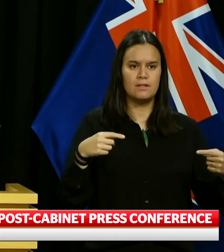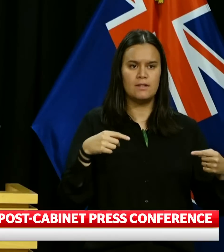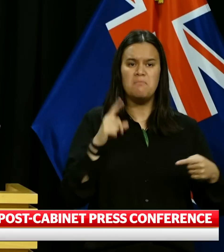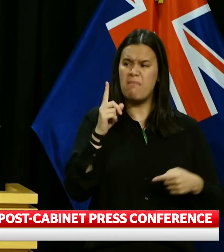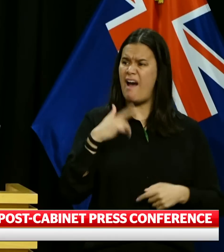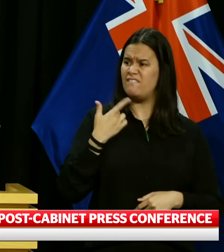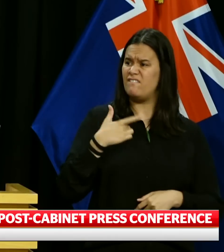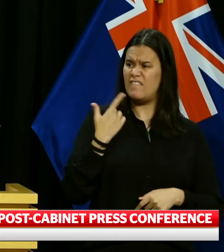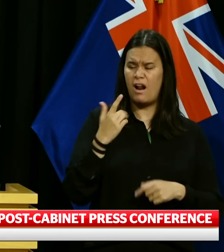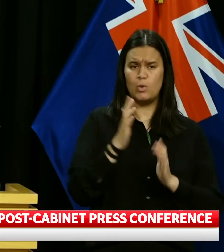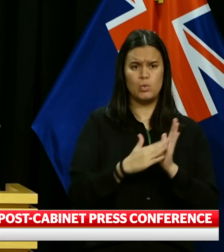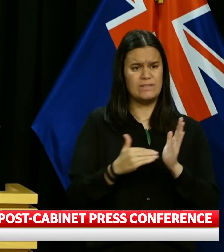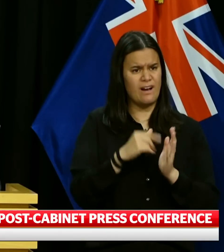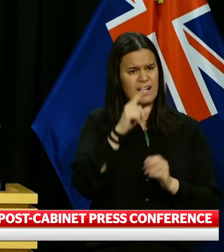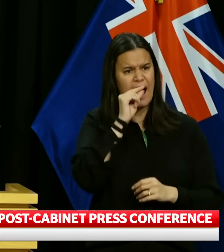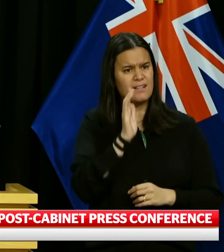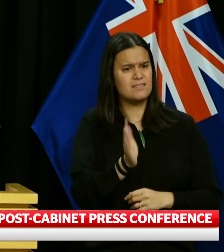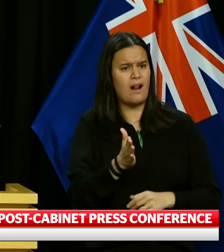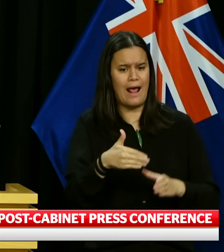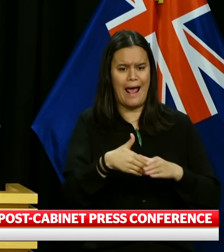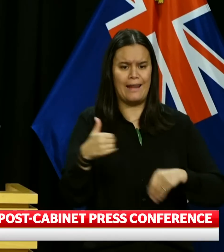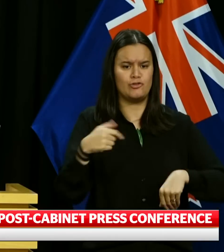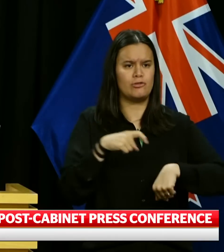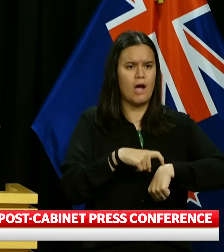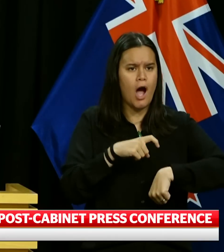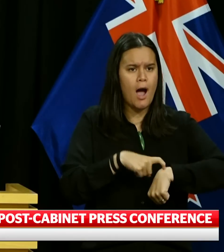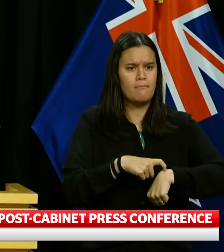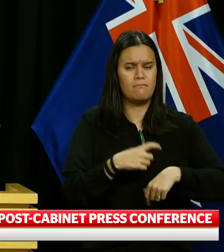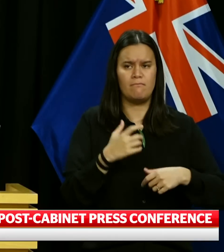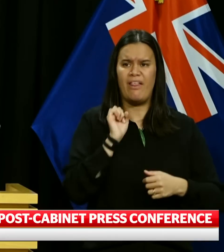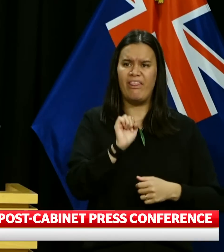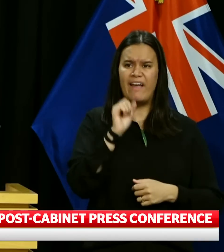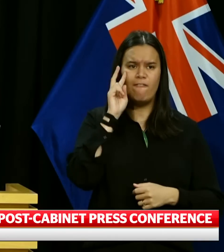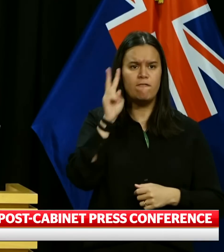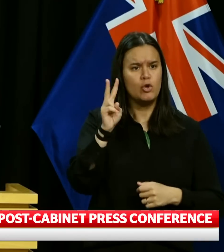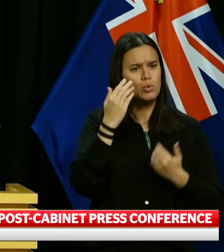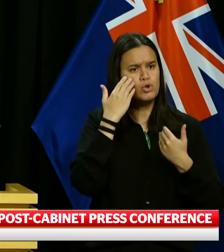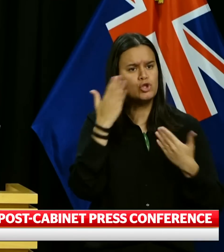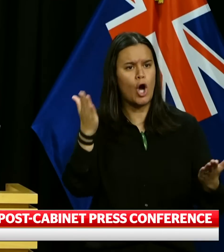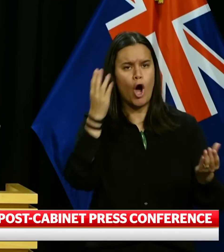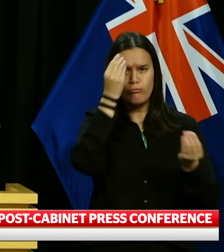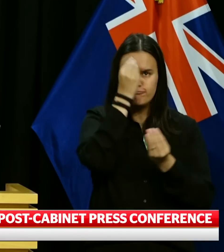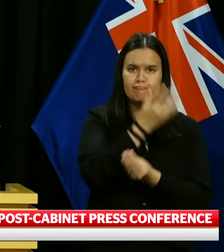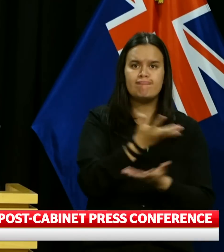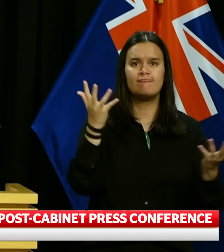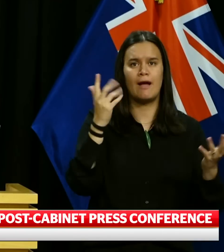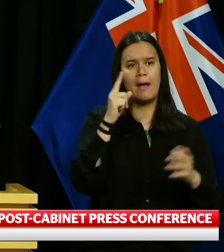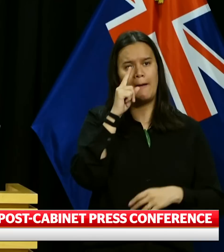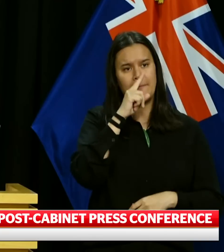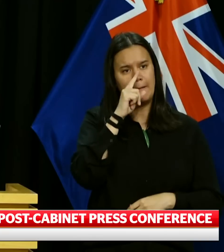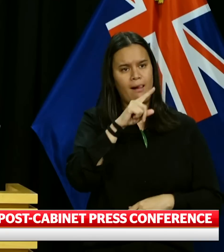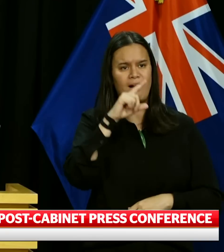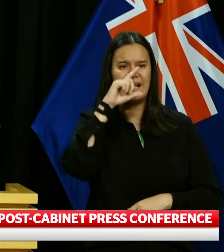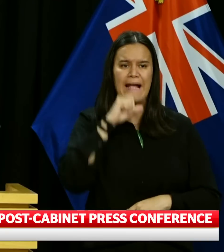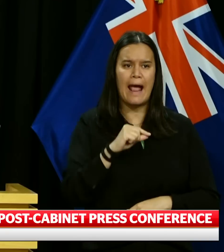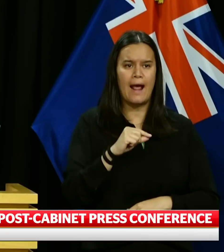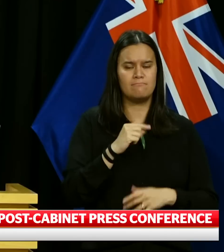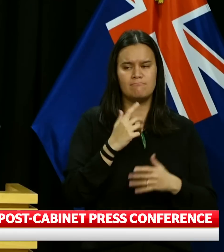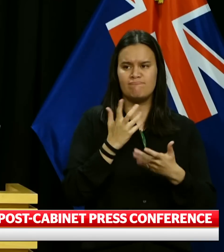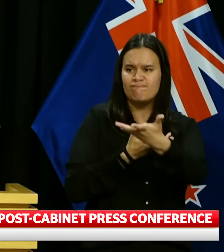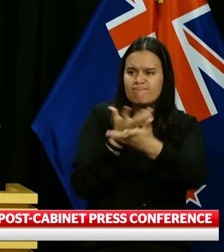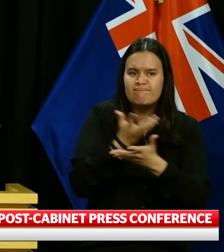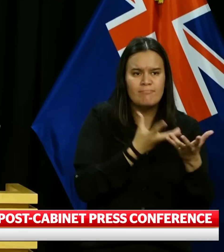an election that's free and fair, where people can express their views and people can go out and engage with their fellow